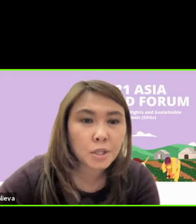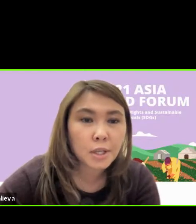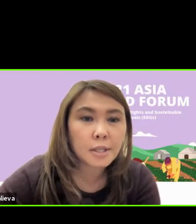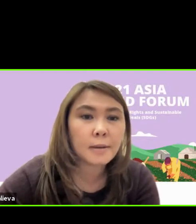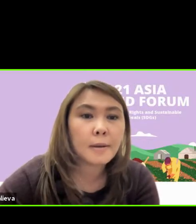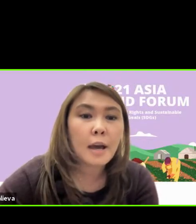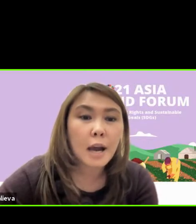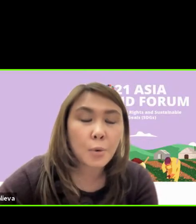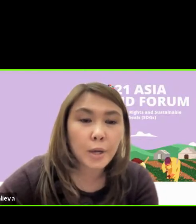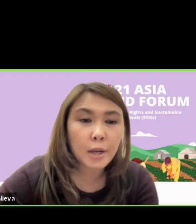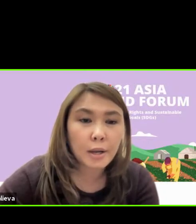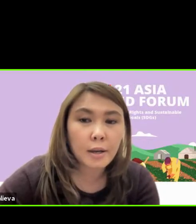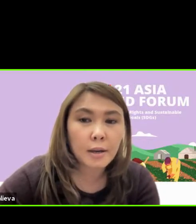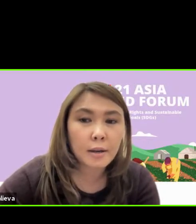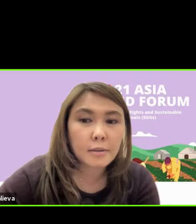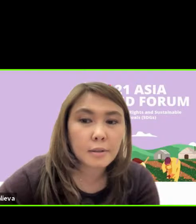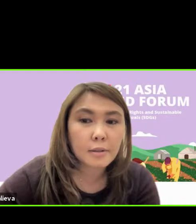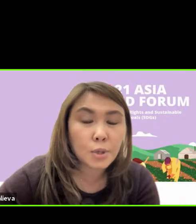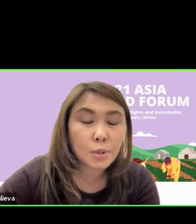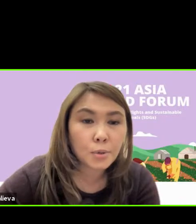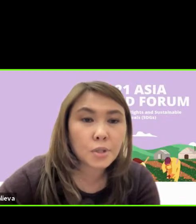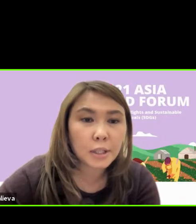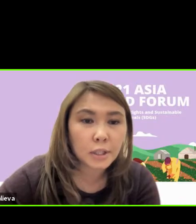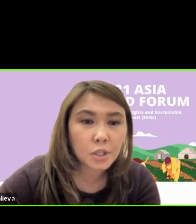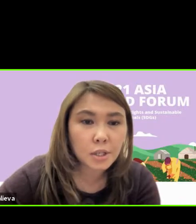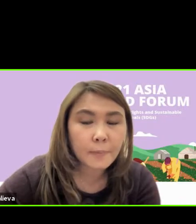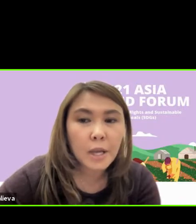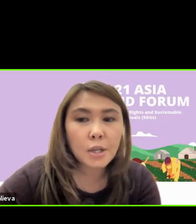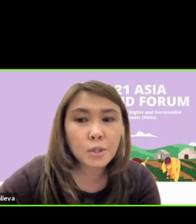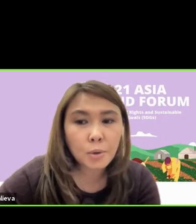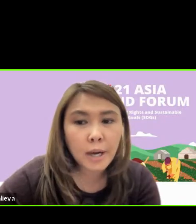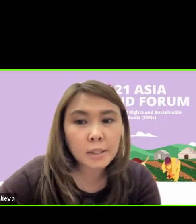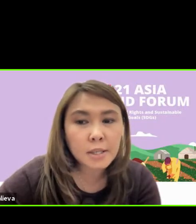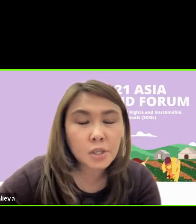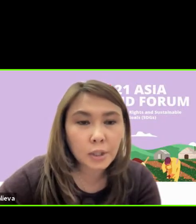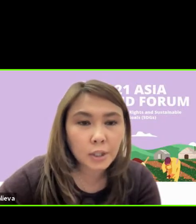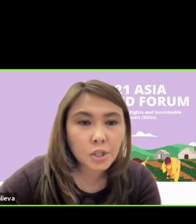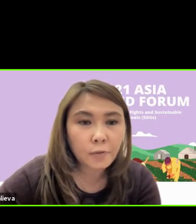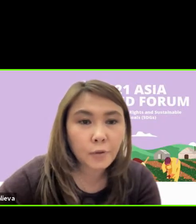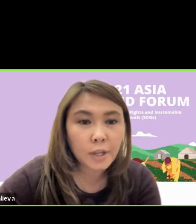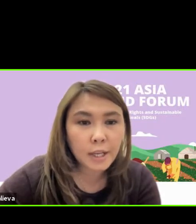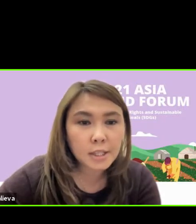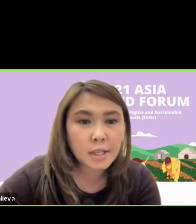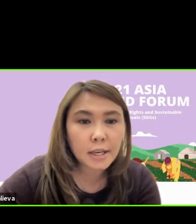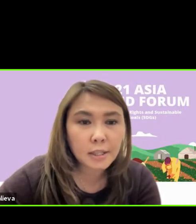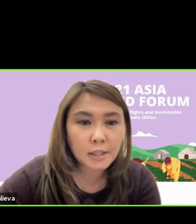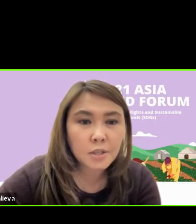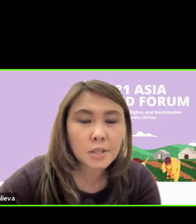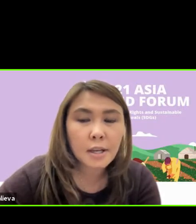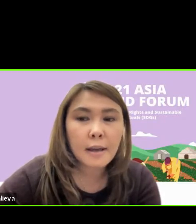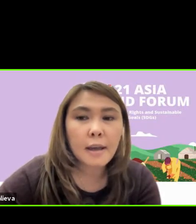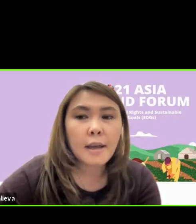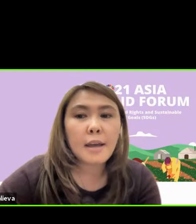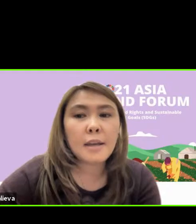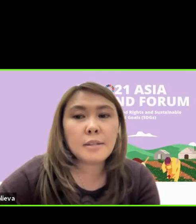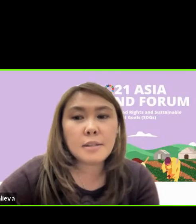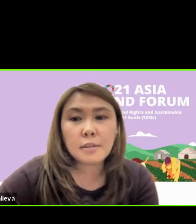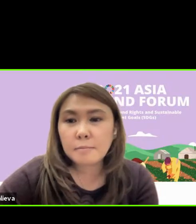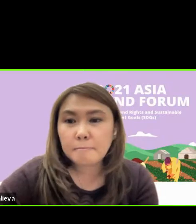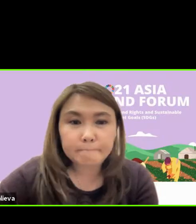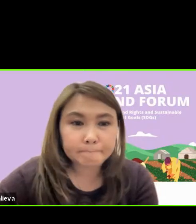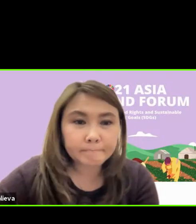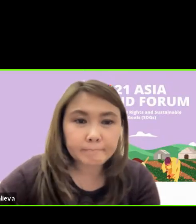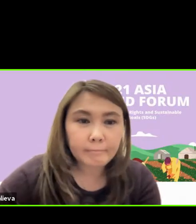to endorse and our new strategy, new ILC strategy for the next 9 years.